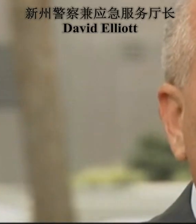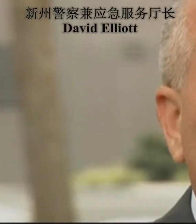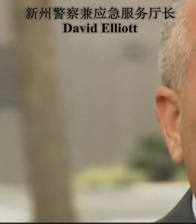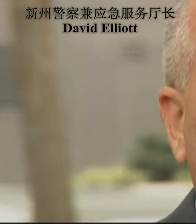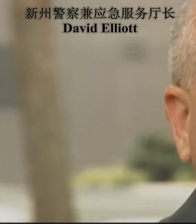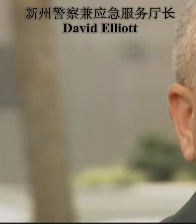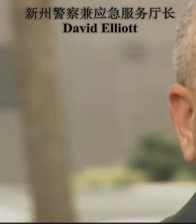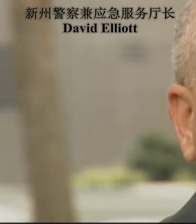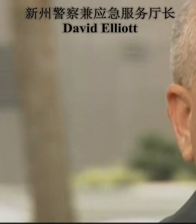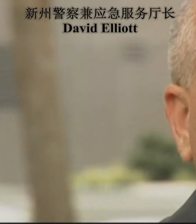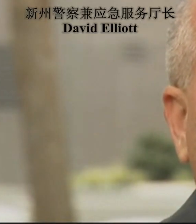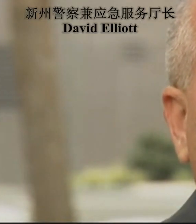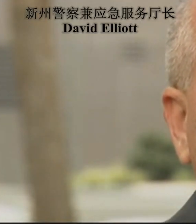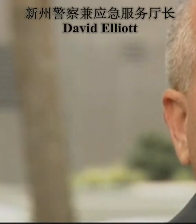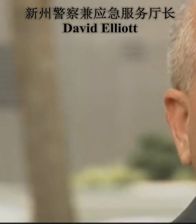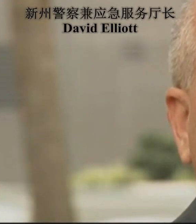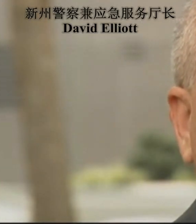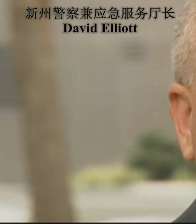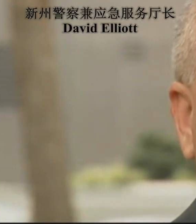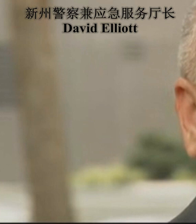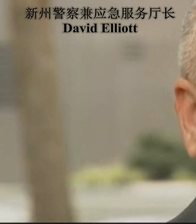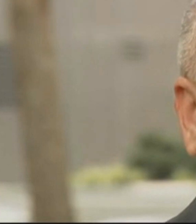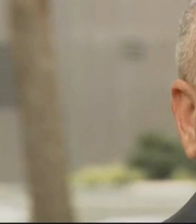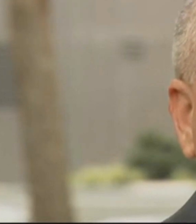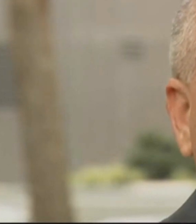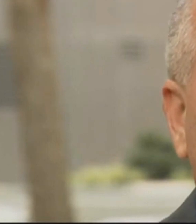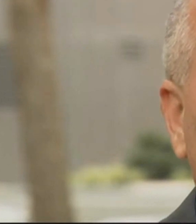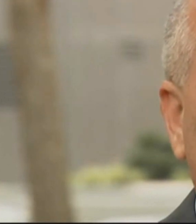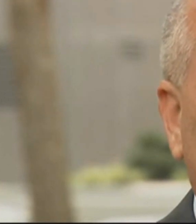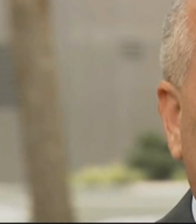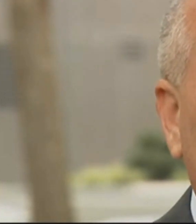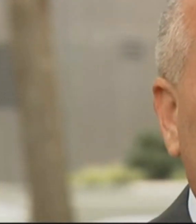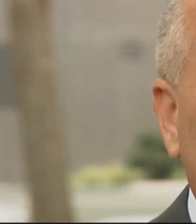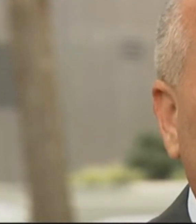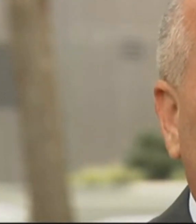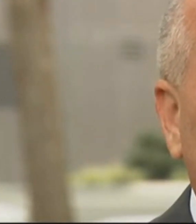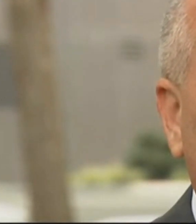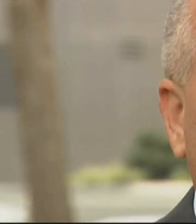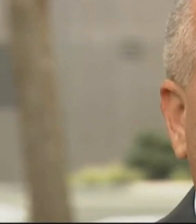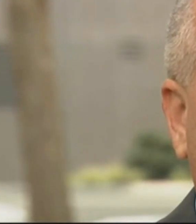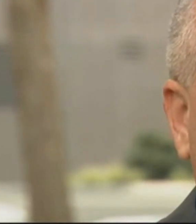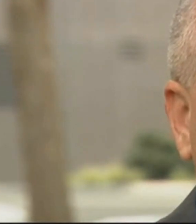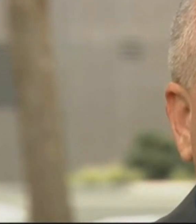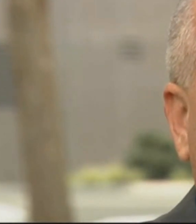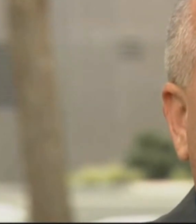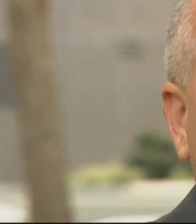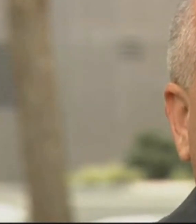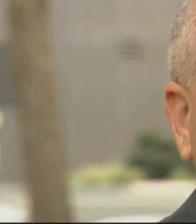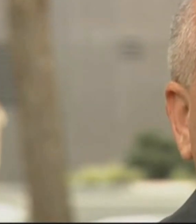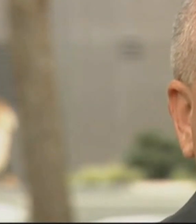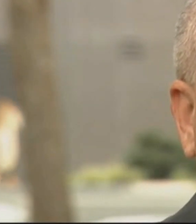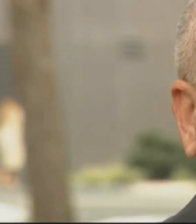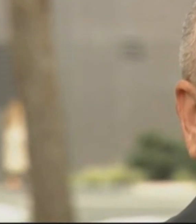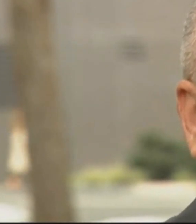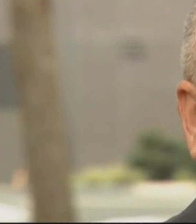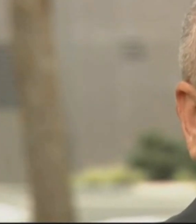mistaken. Only recently, only a few moments ago, I was briefed that there were another 177 cases in Victoria.